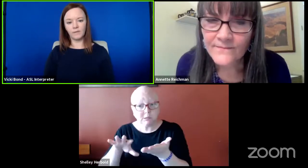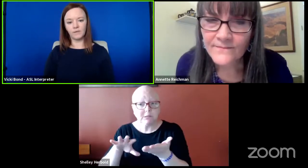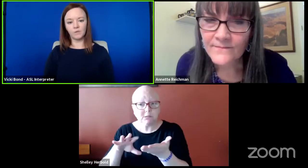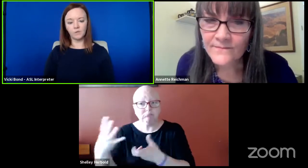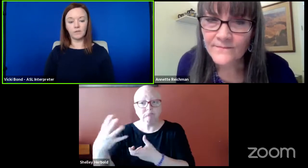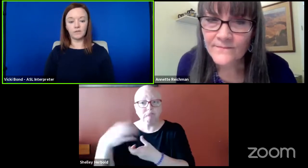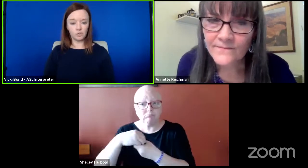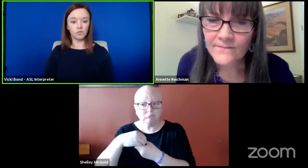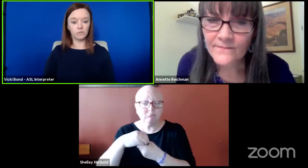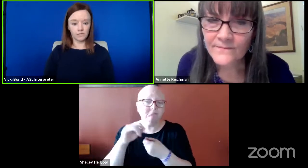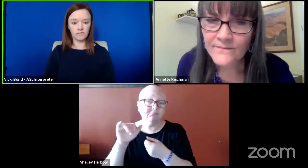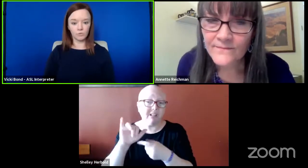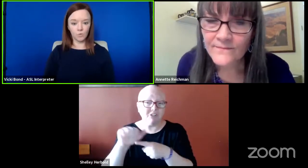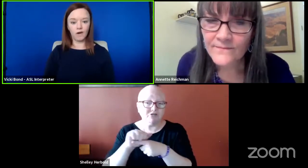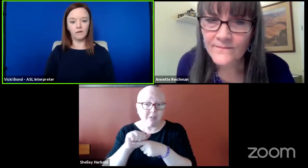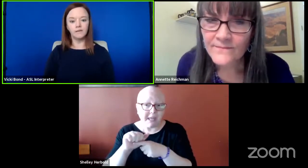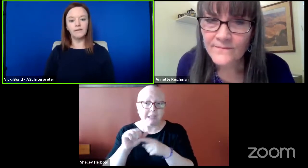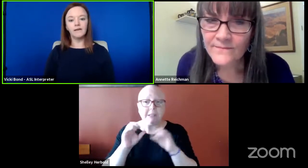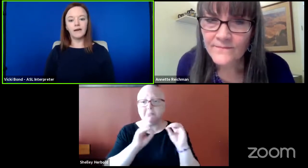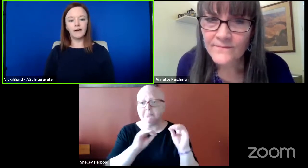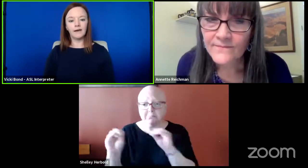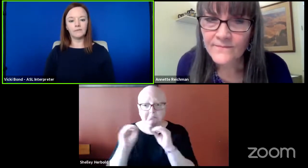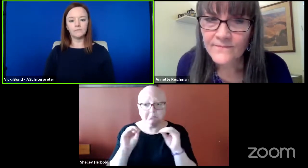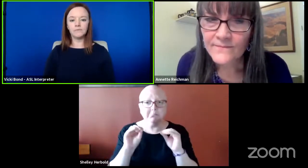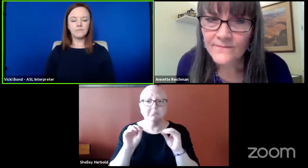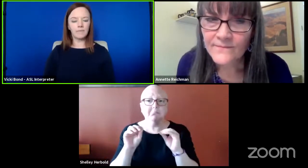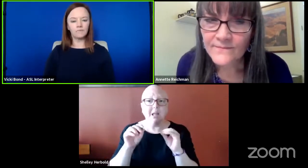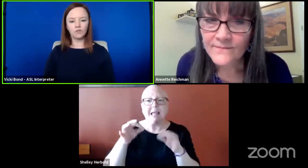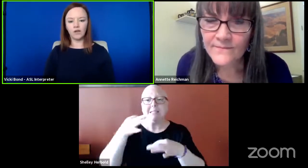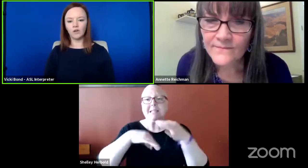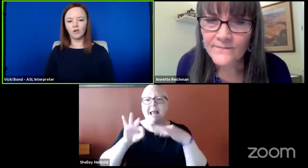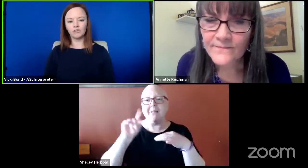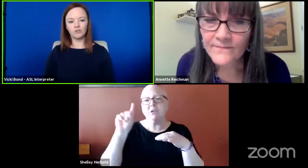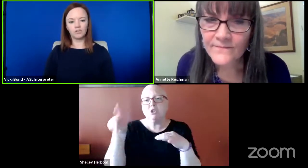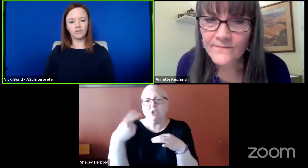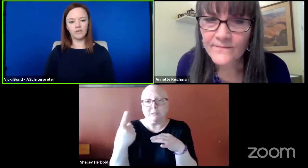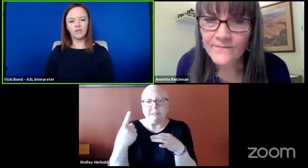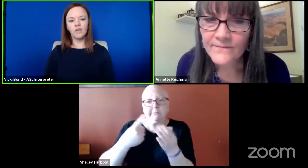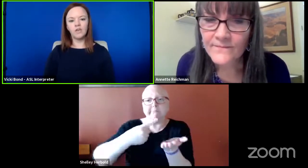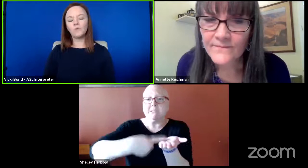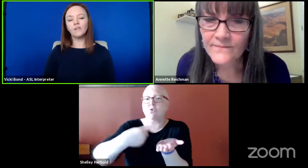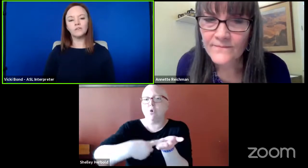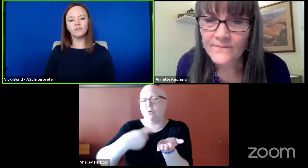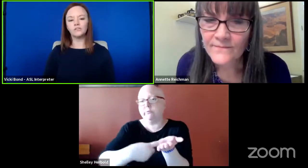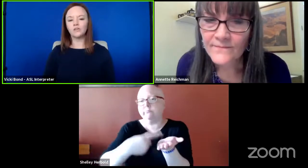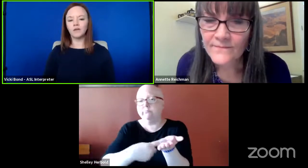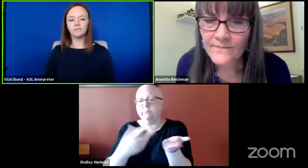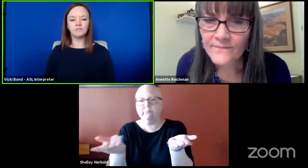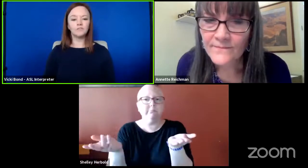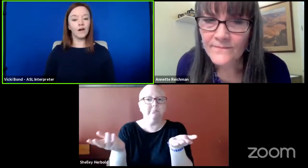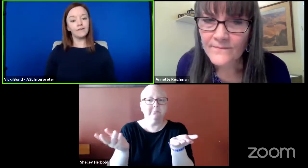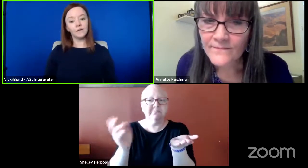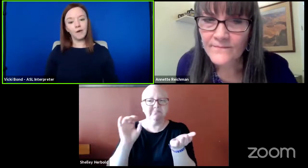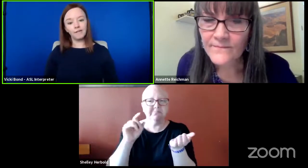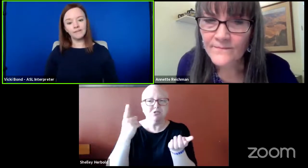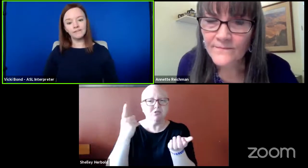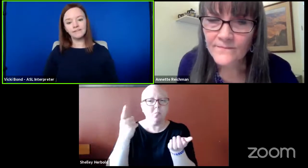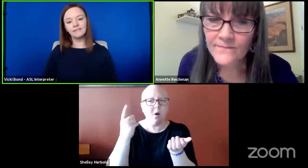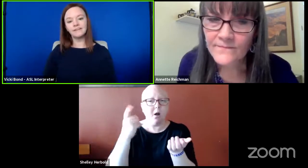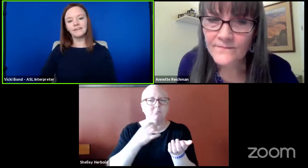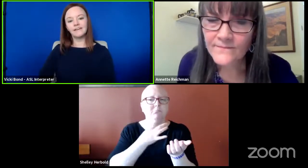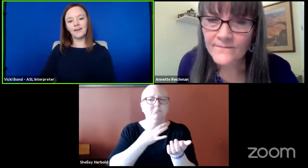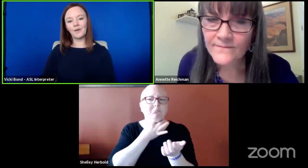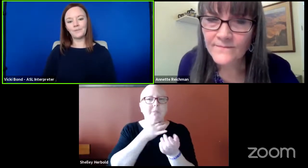staff, including students as well? Some type of training or instruction rather than just talking about